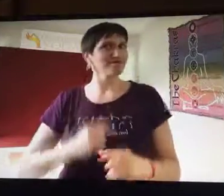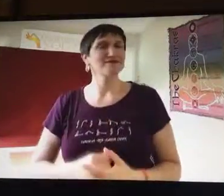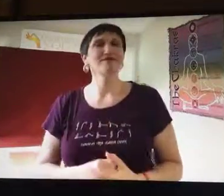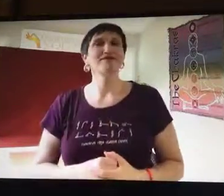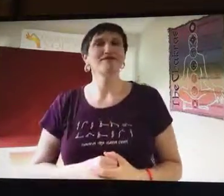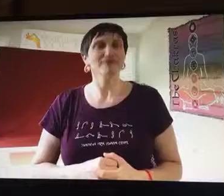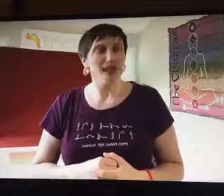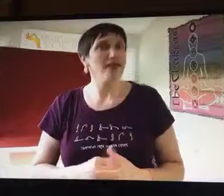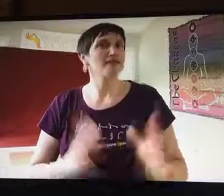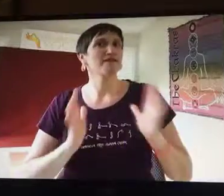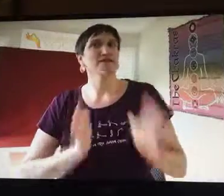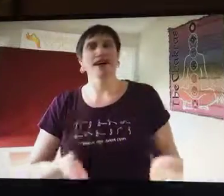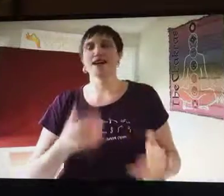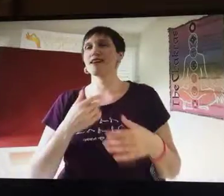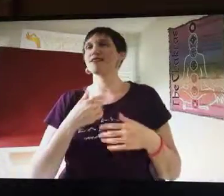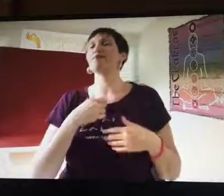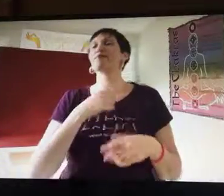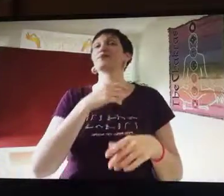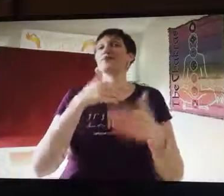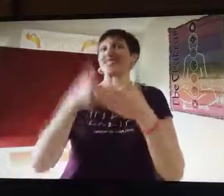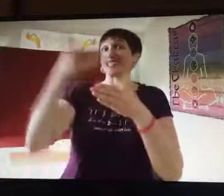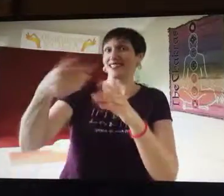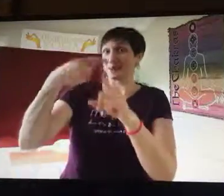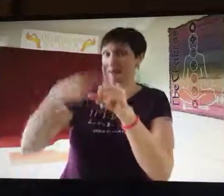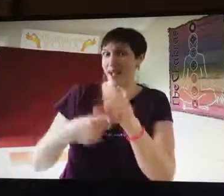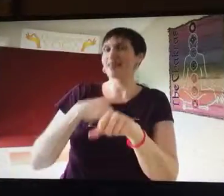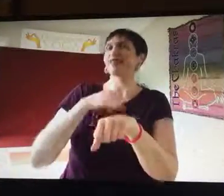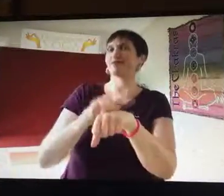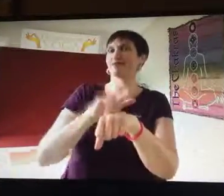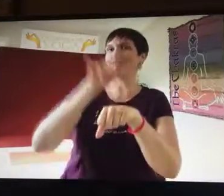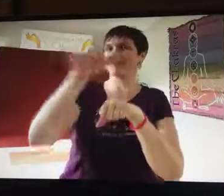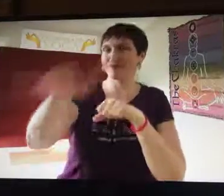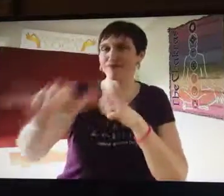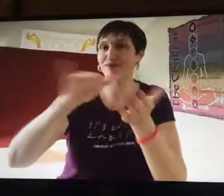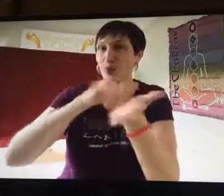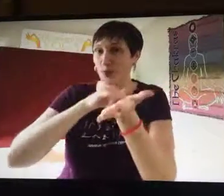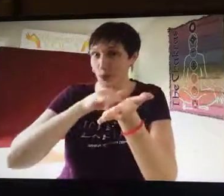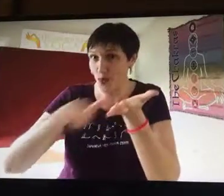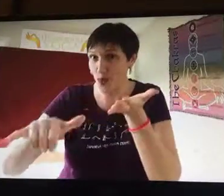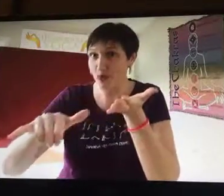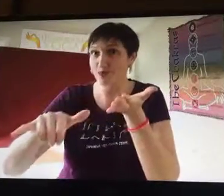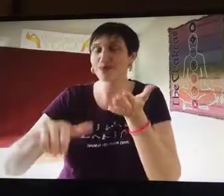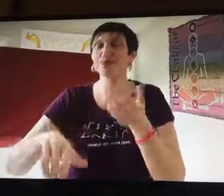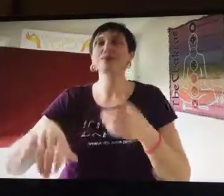and naturally really excited. And then the next month we traveled to New York